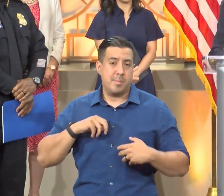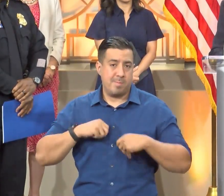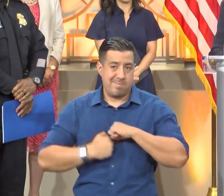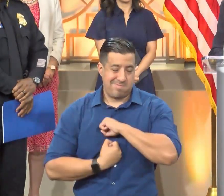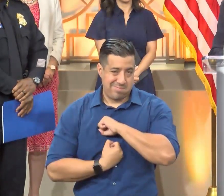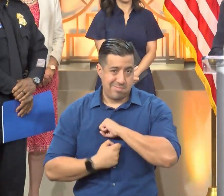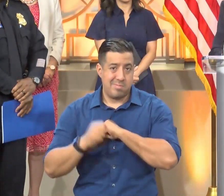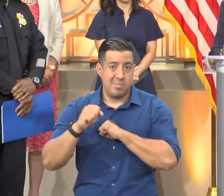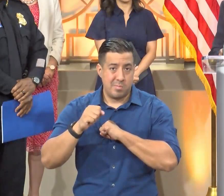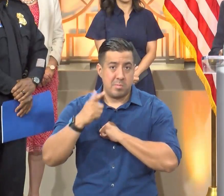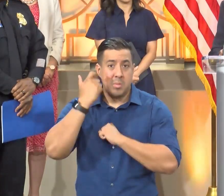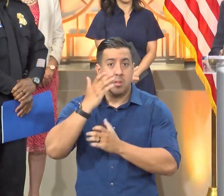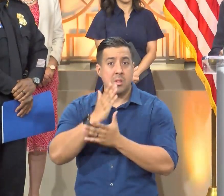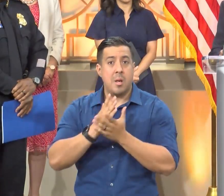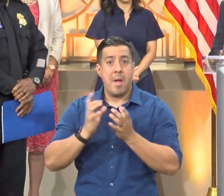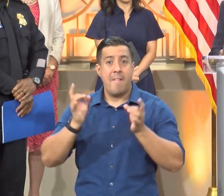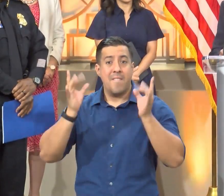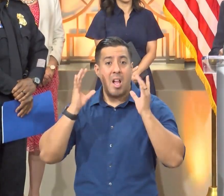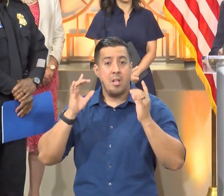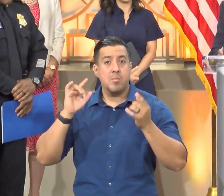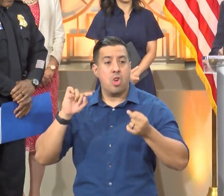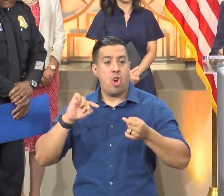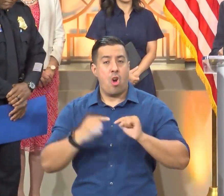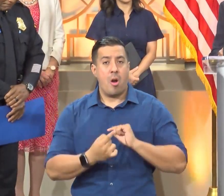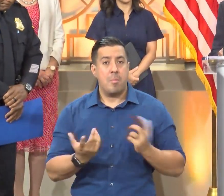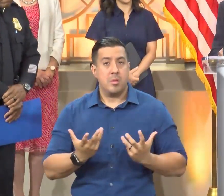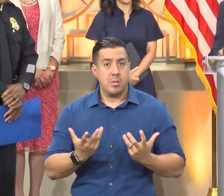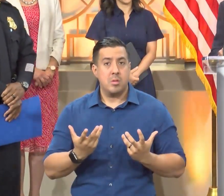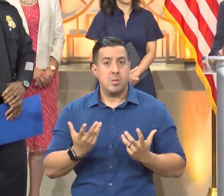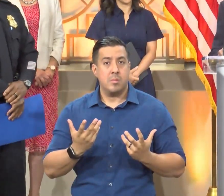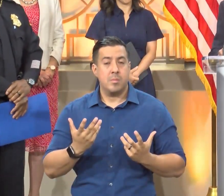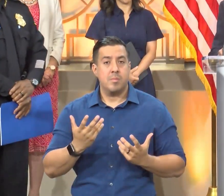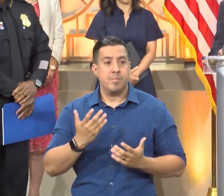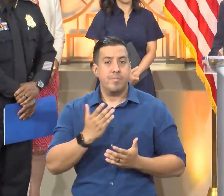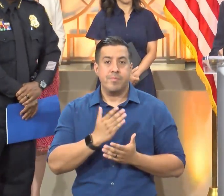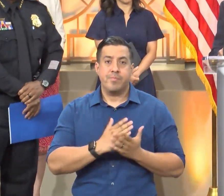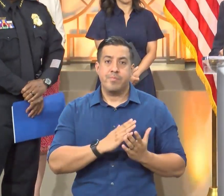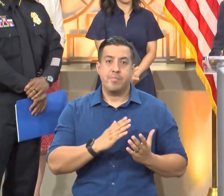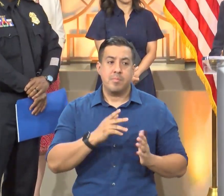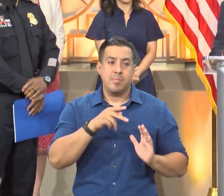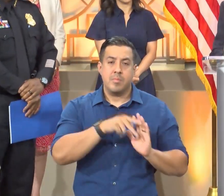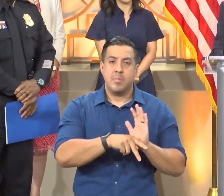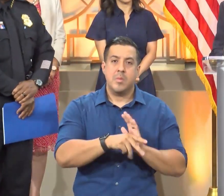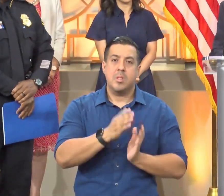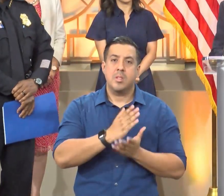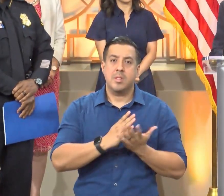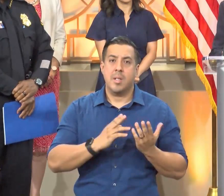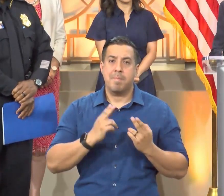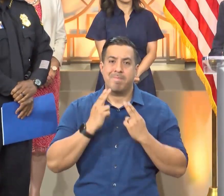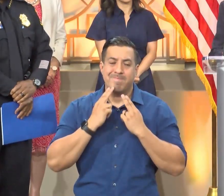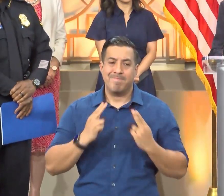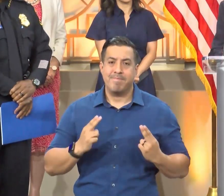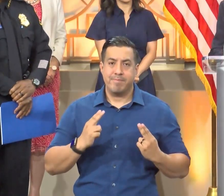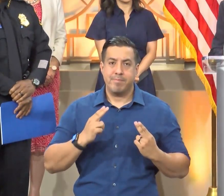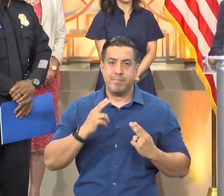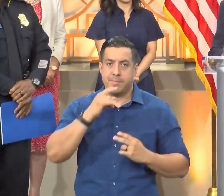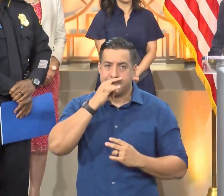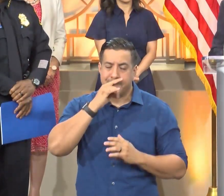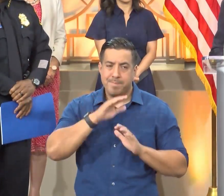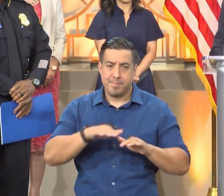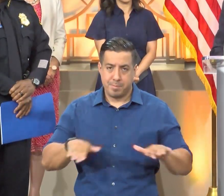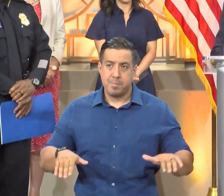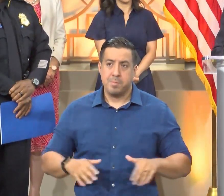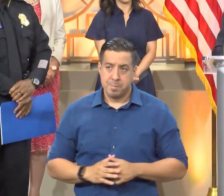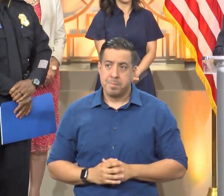of the violence has harmed and taken the lives of innocent children. And